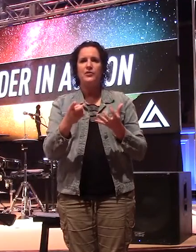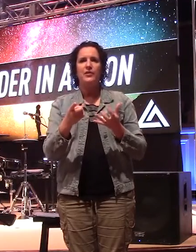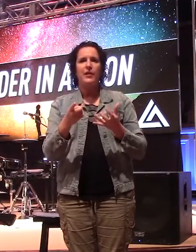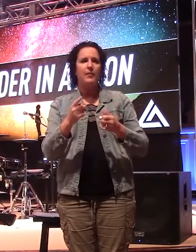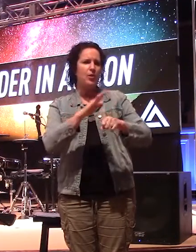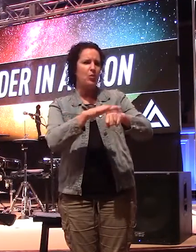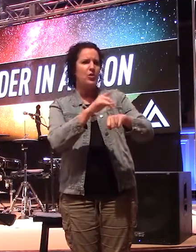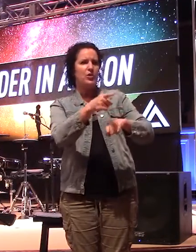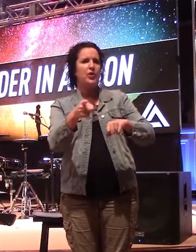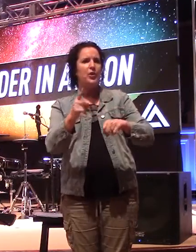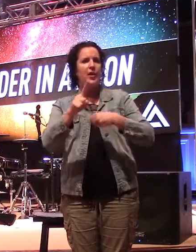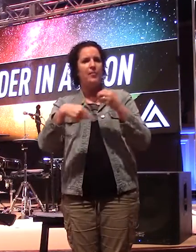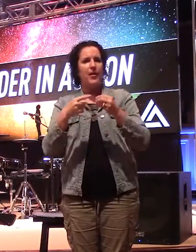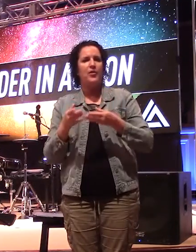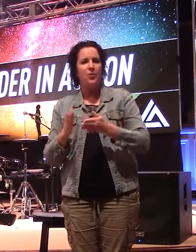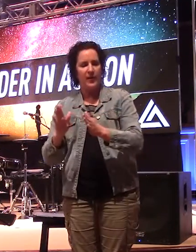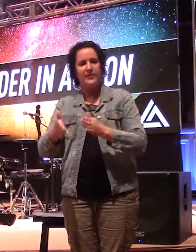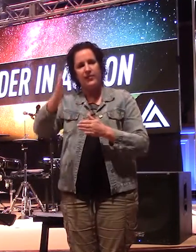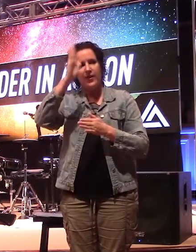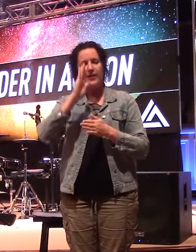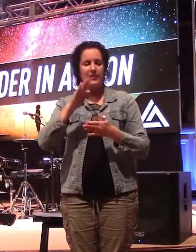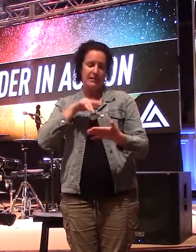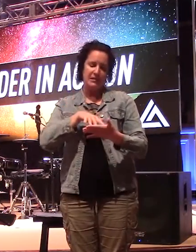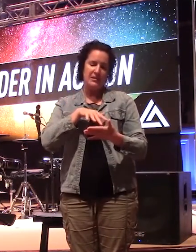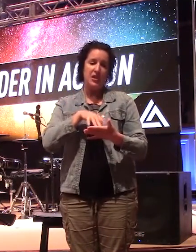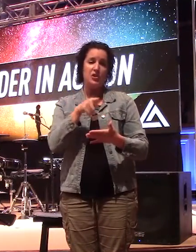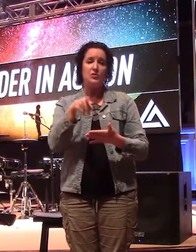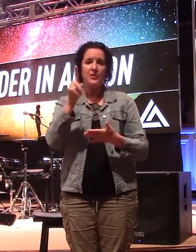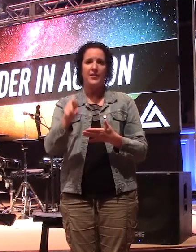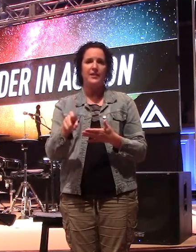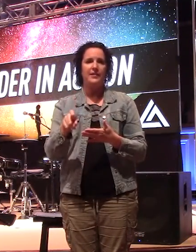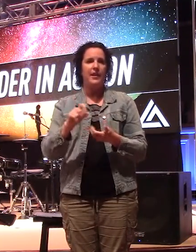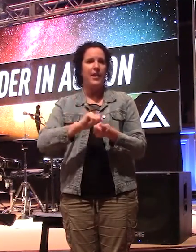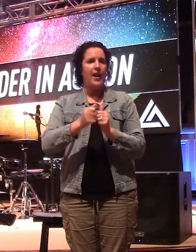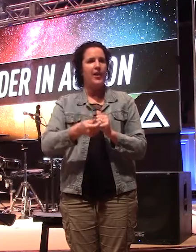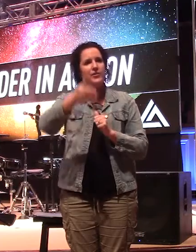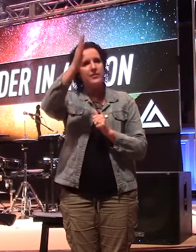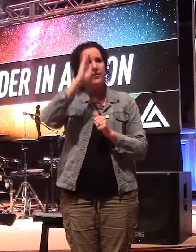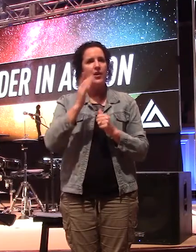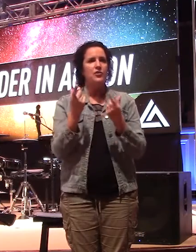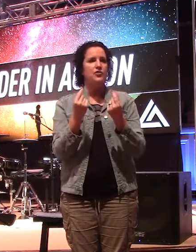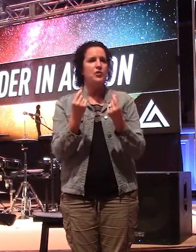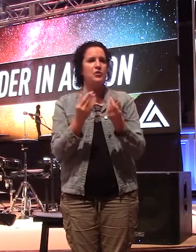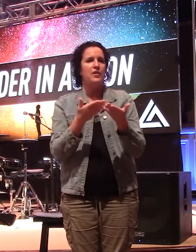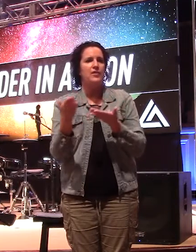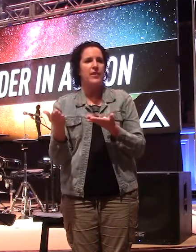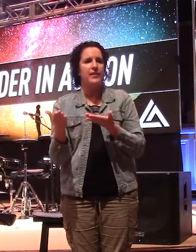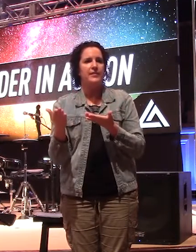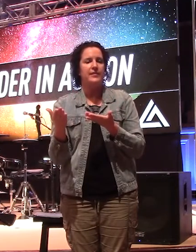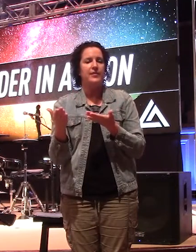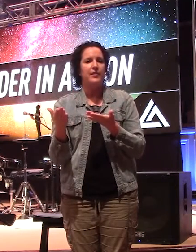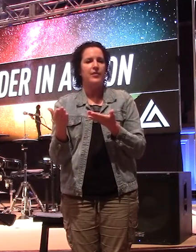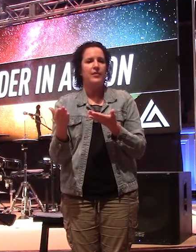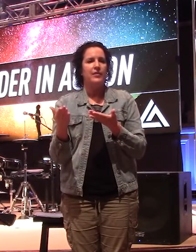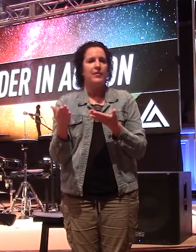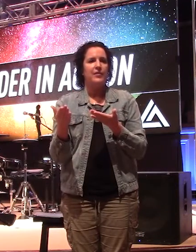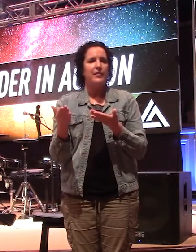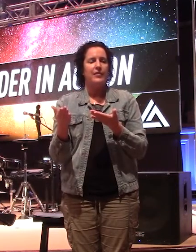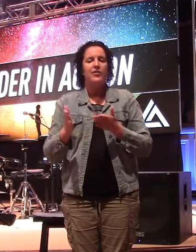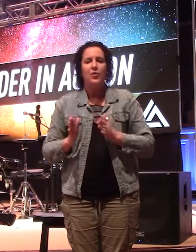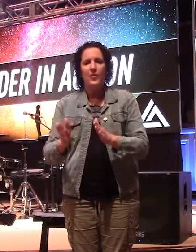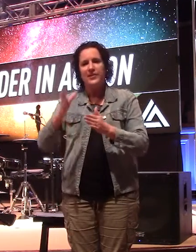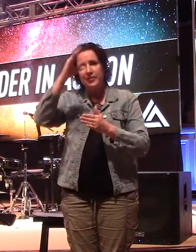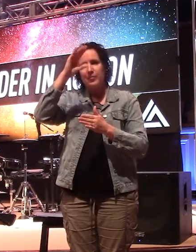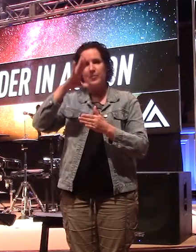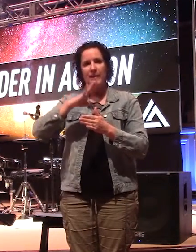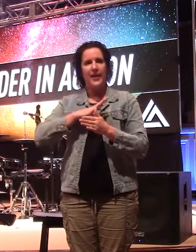ways of God. It's a study you need to embark on. How does God do the things? What are God's ways? The ways of